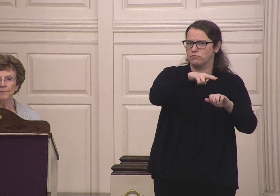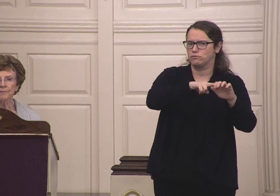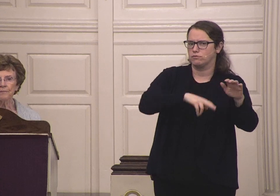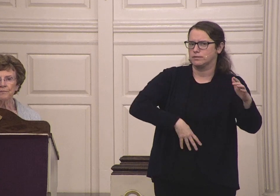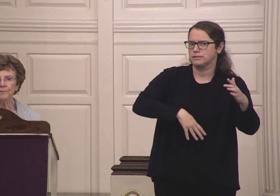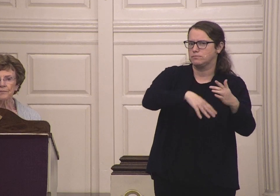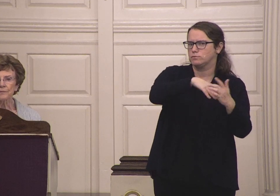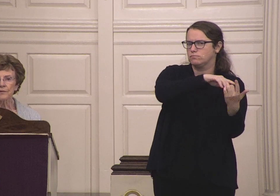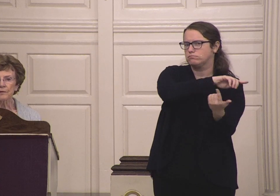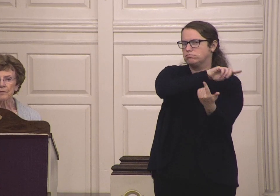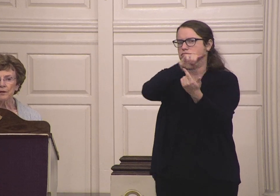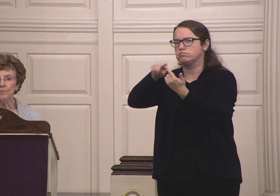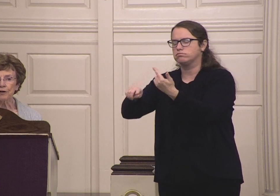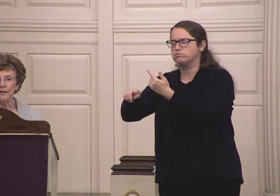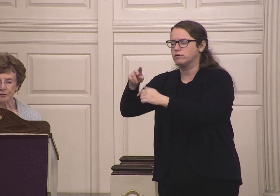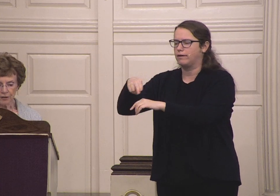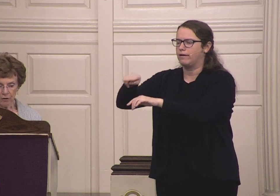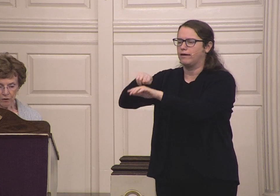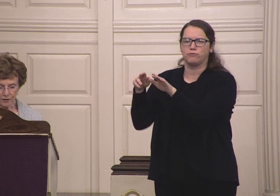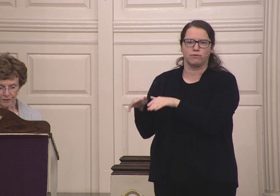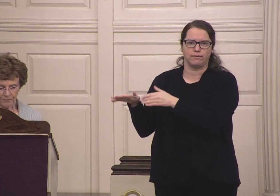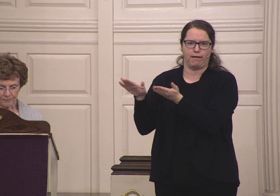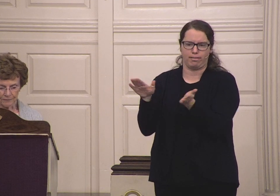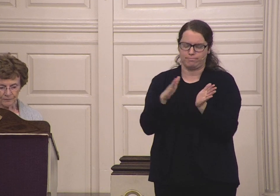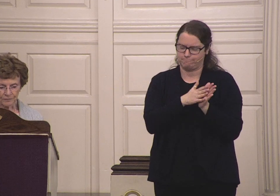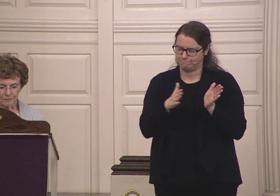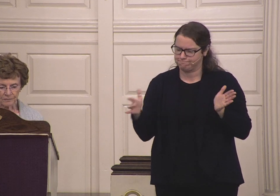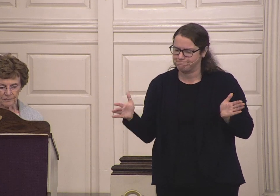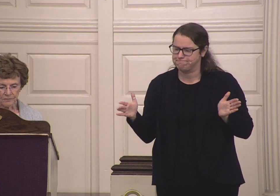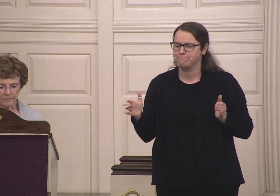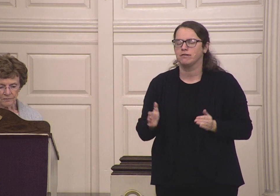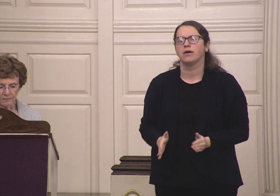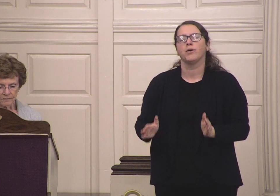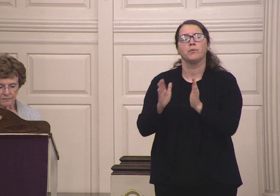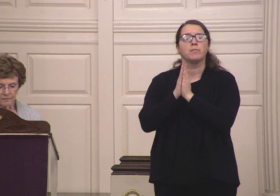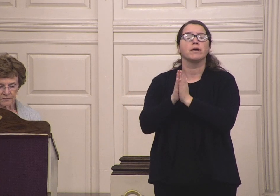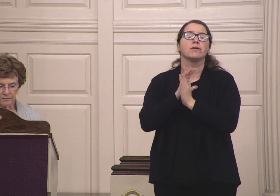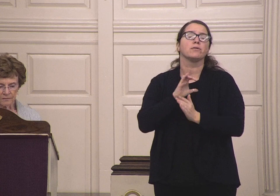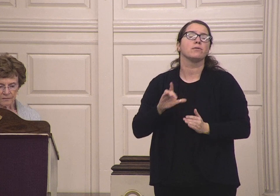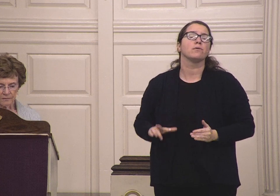death. We pray to the Lord.